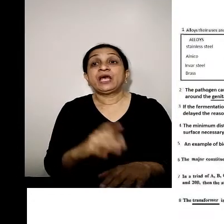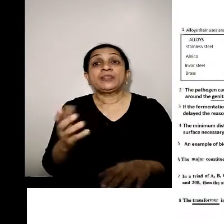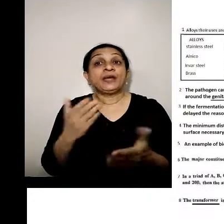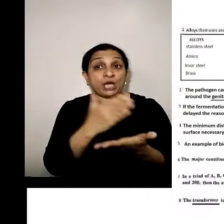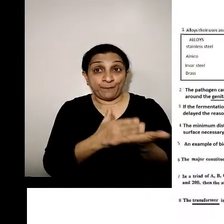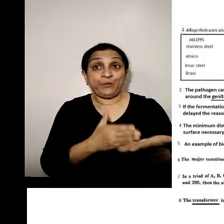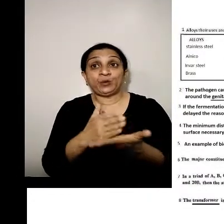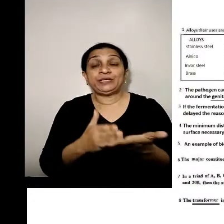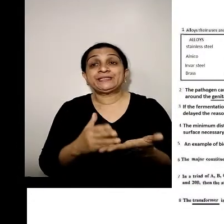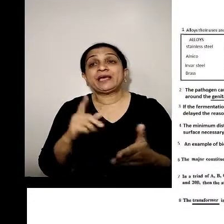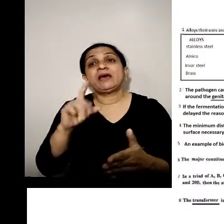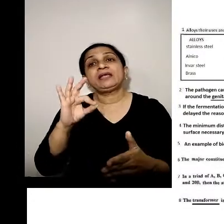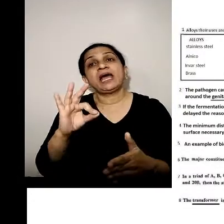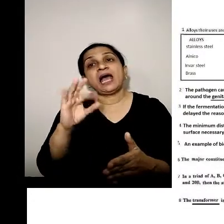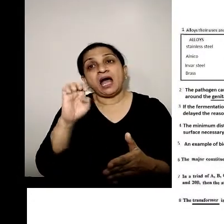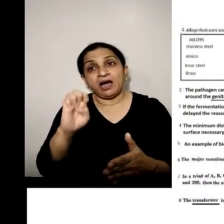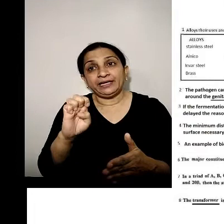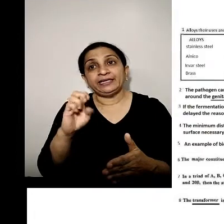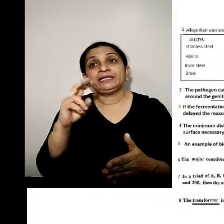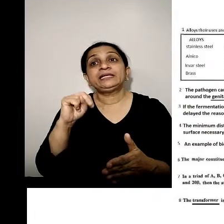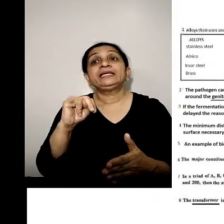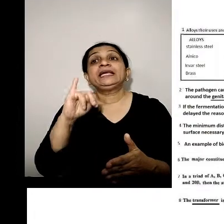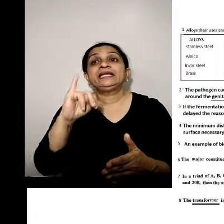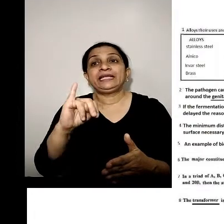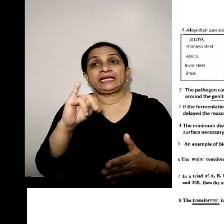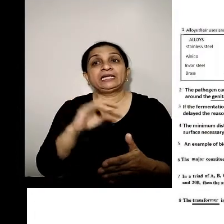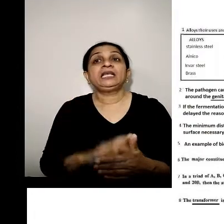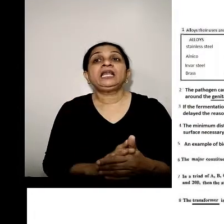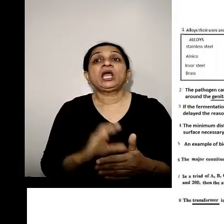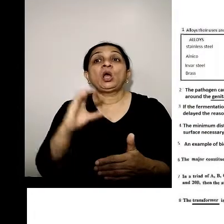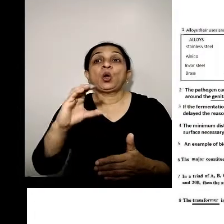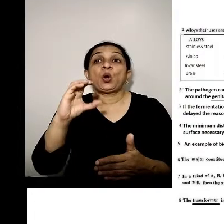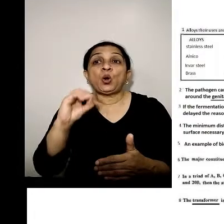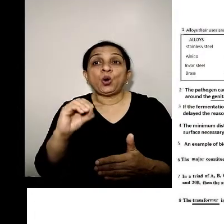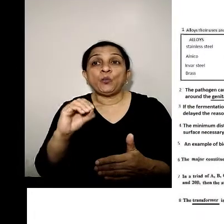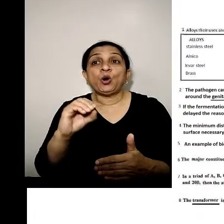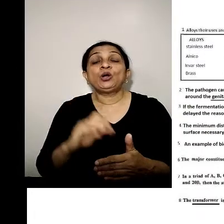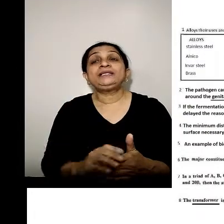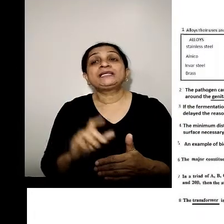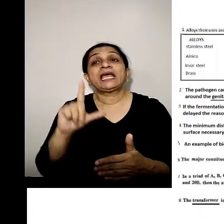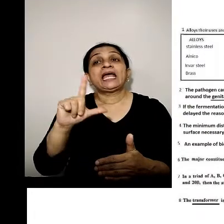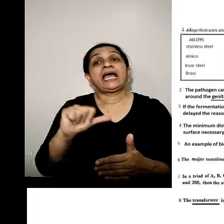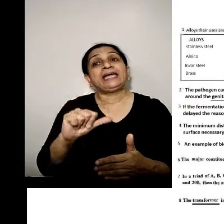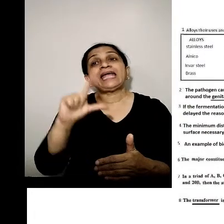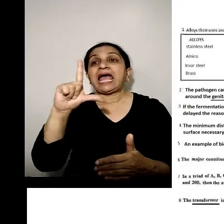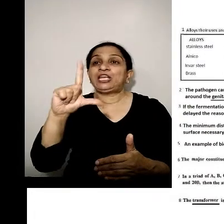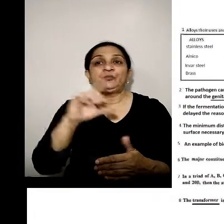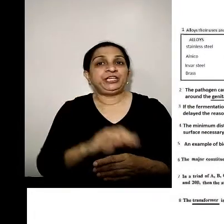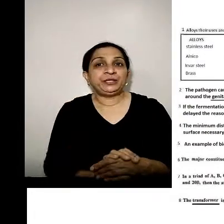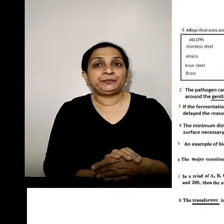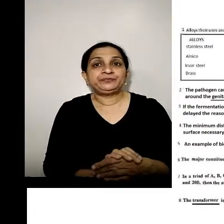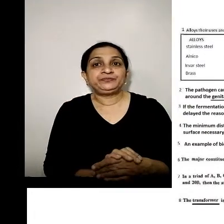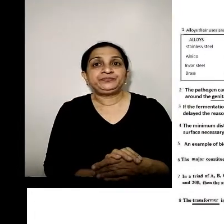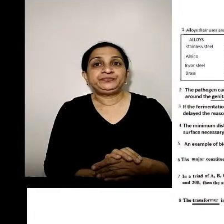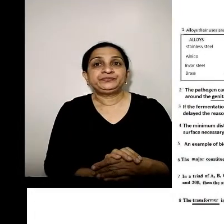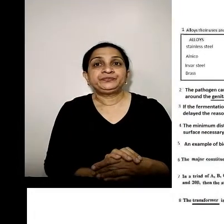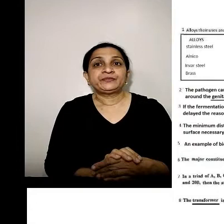magnets. The components are iron, nickel, cobalt and